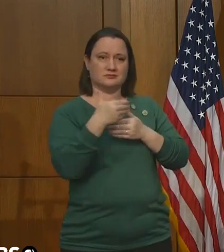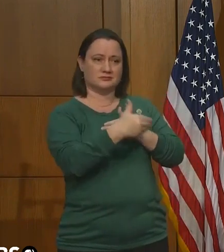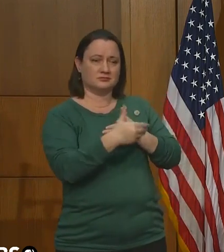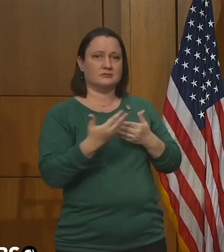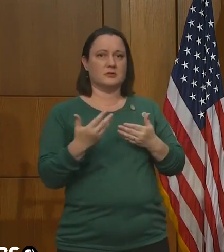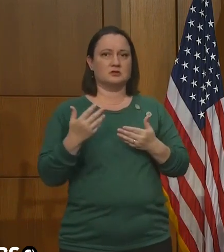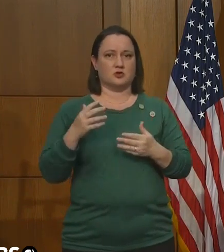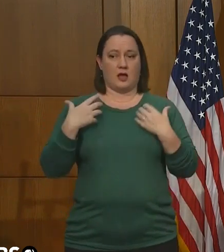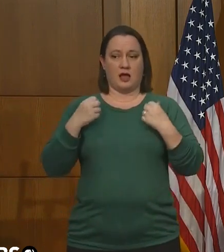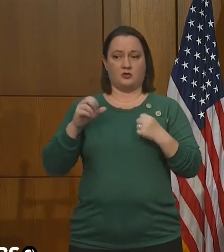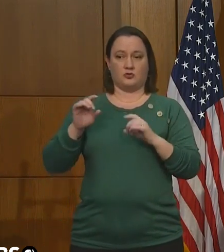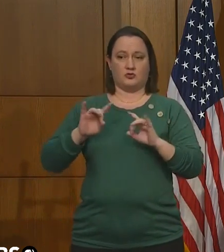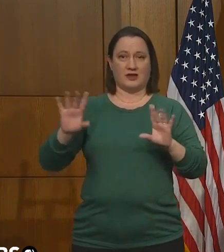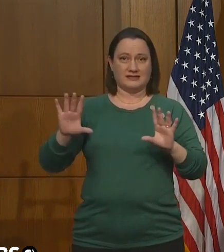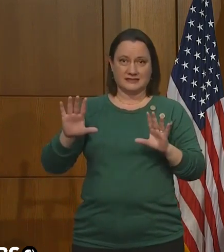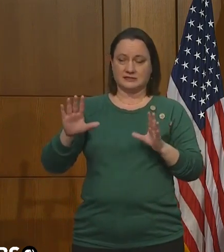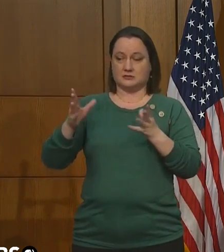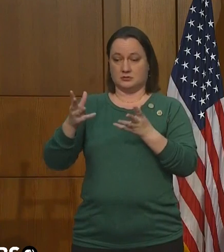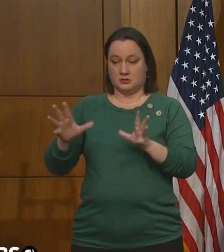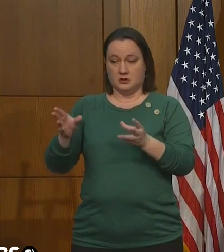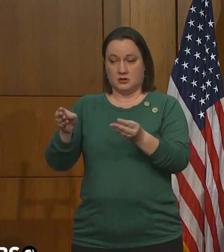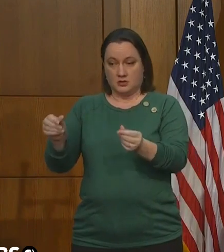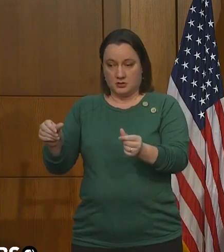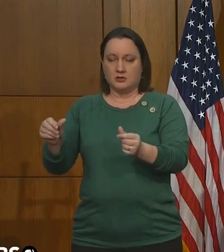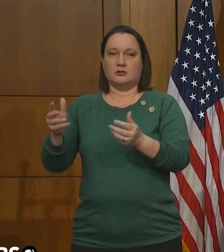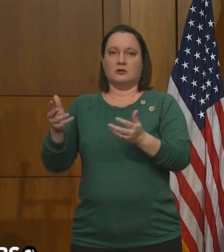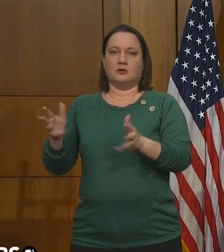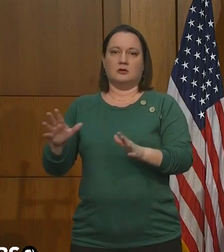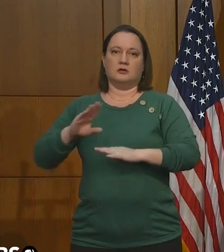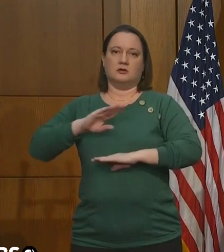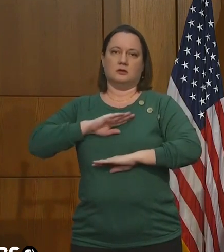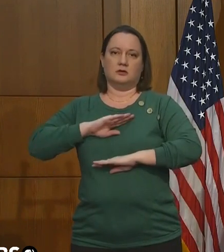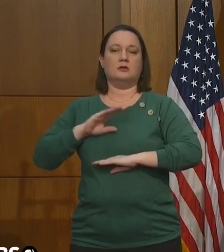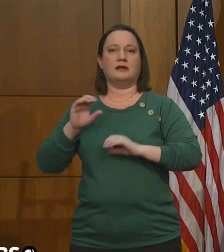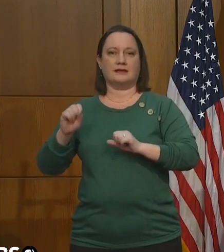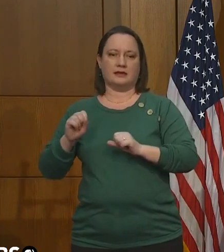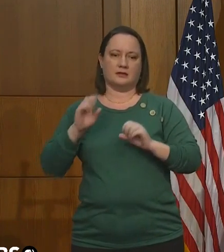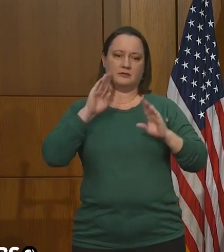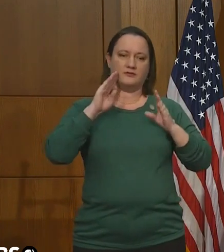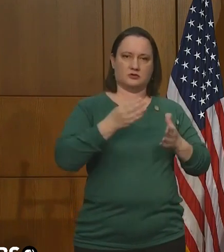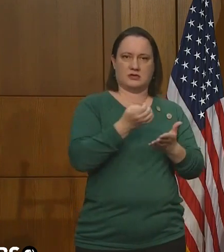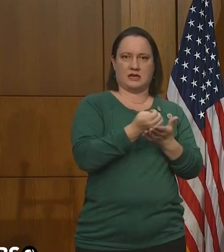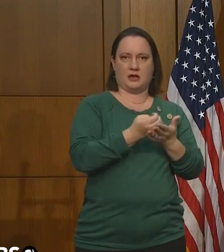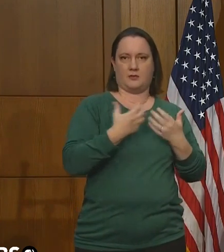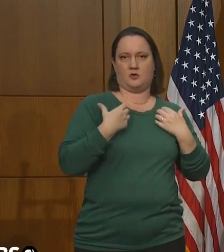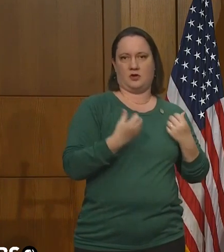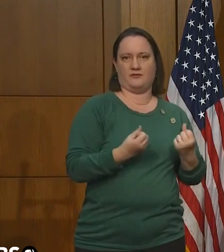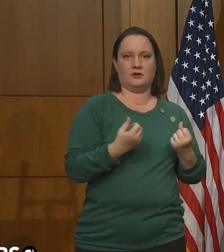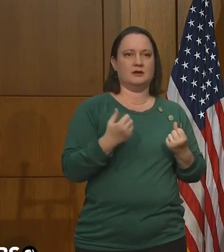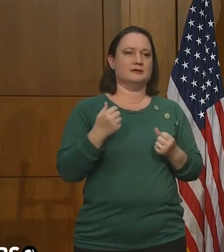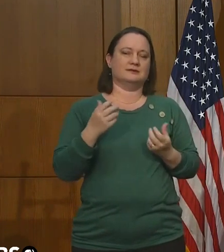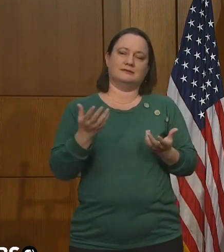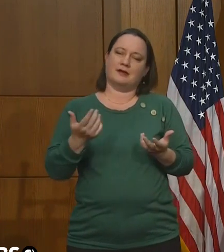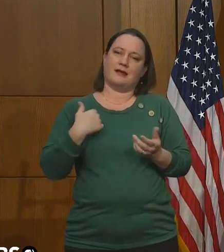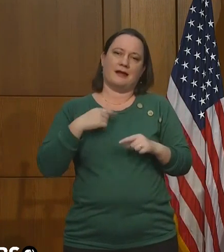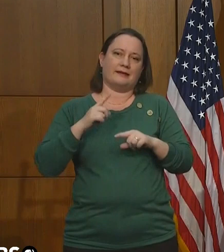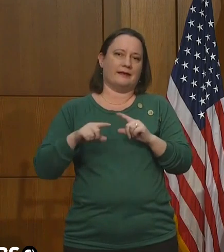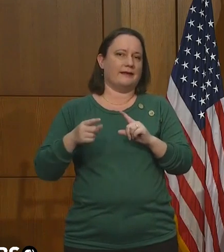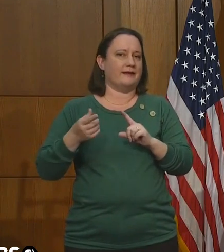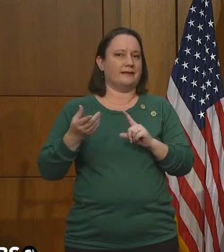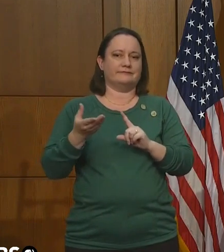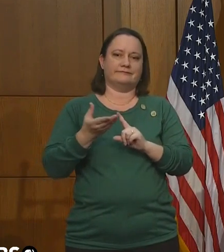so we can move forward with our economic recovery. And so again, you know, I can't lead everybody to the water, but